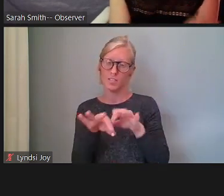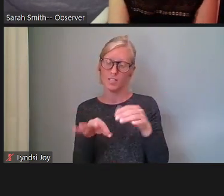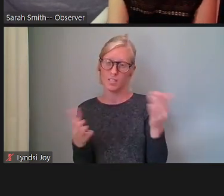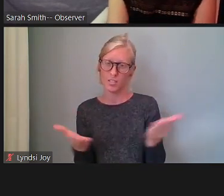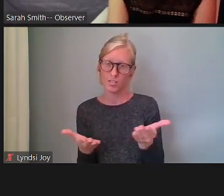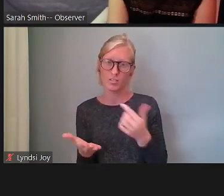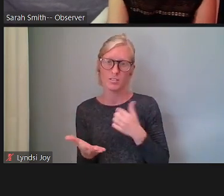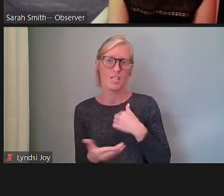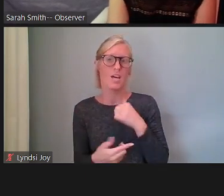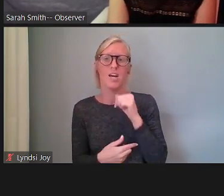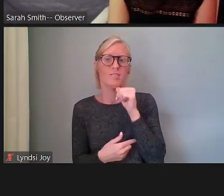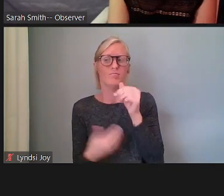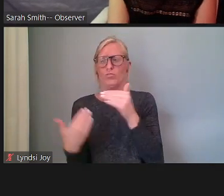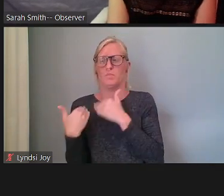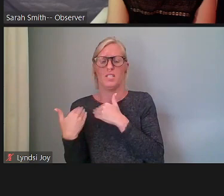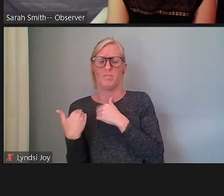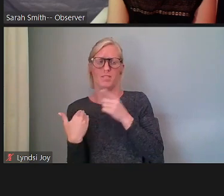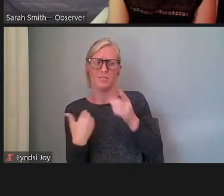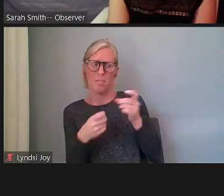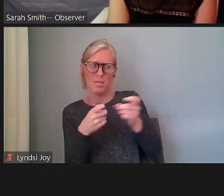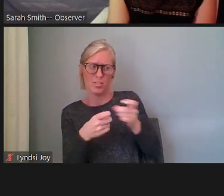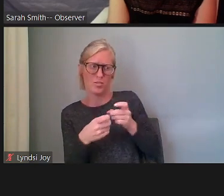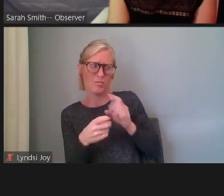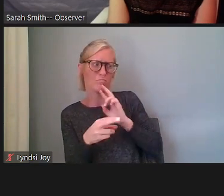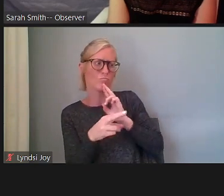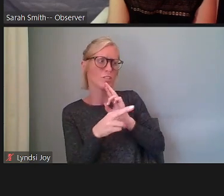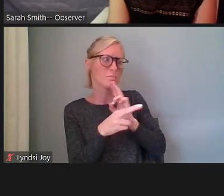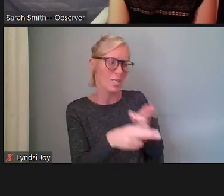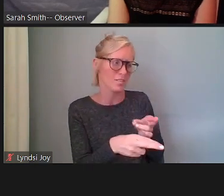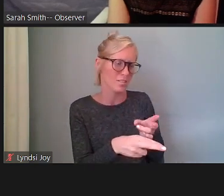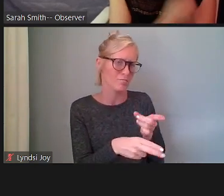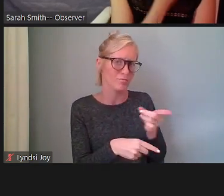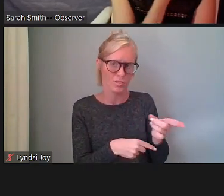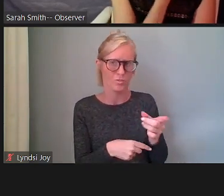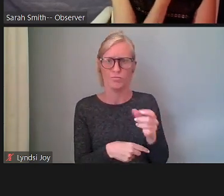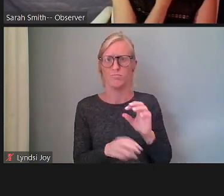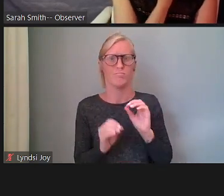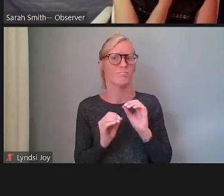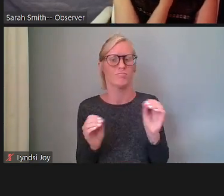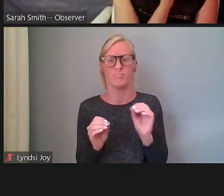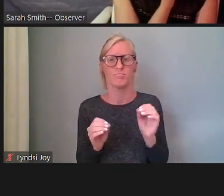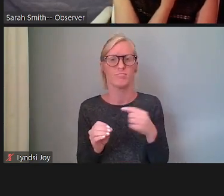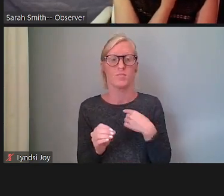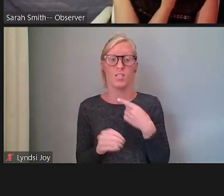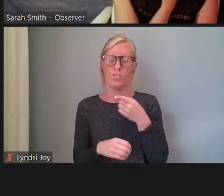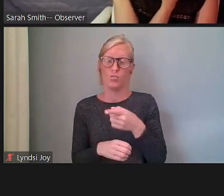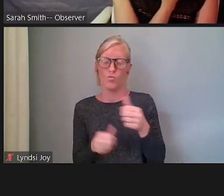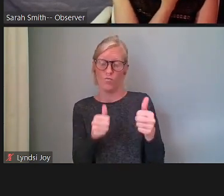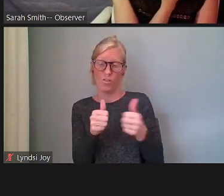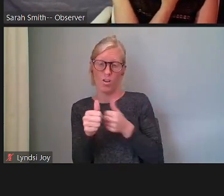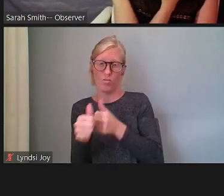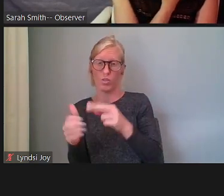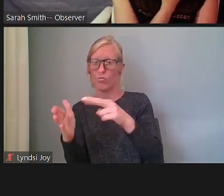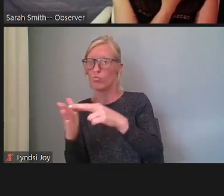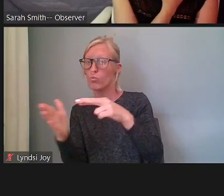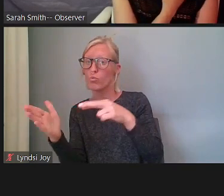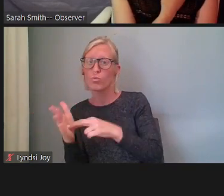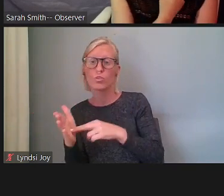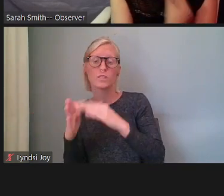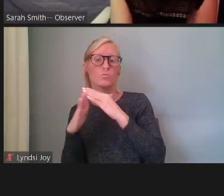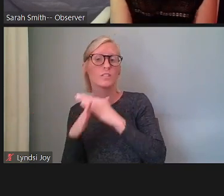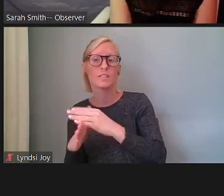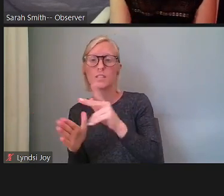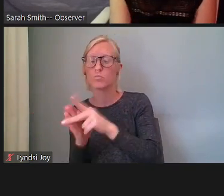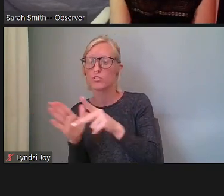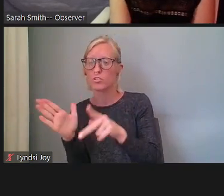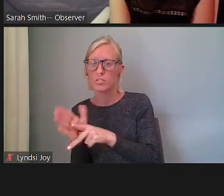take responsibility for managing other people's responses to you. I think ultimately, as long as you're following the protection procedures